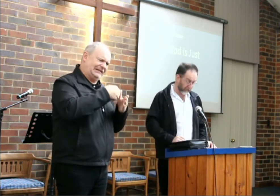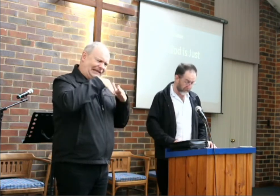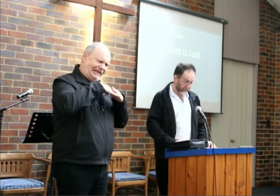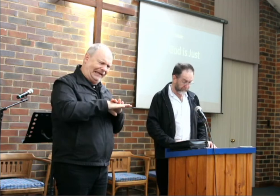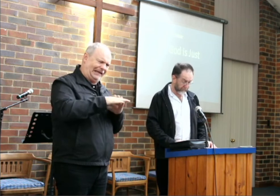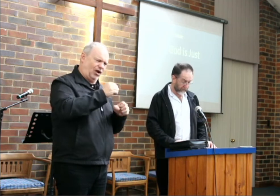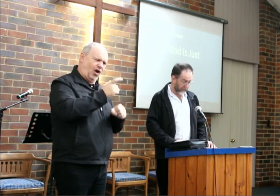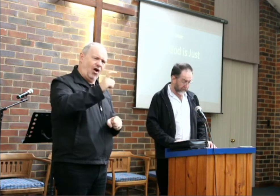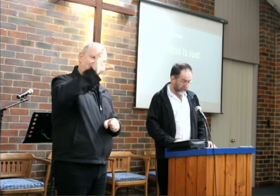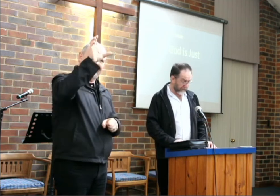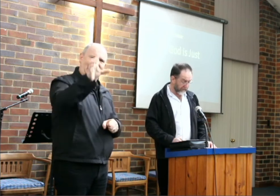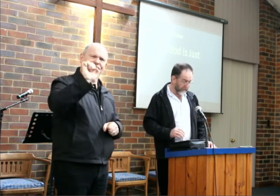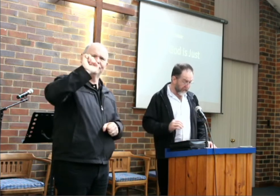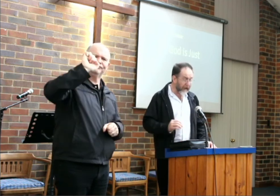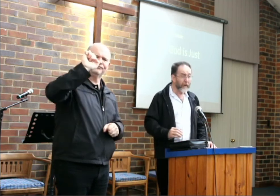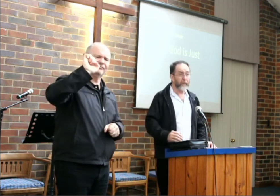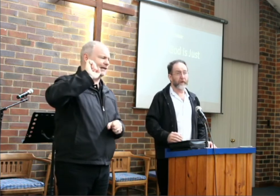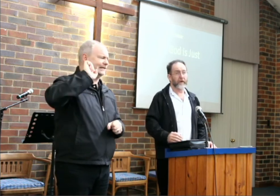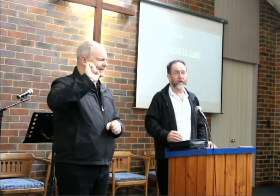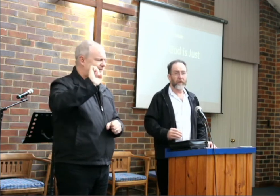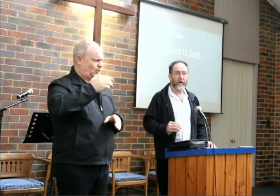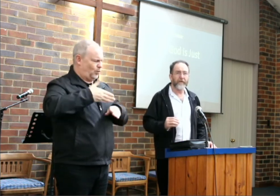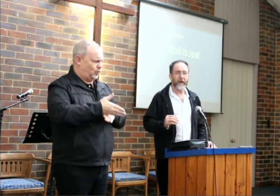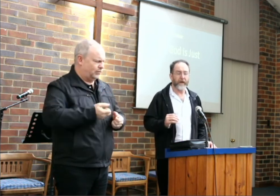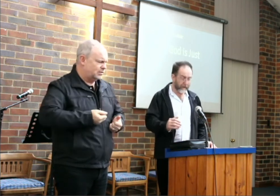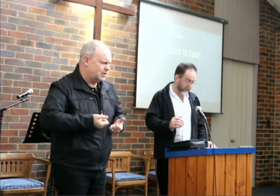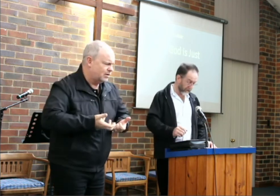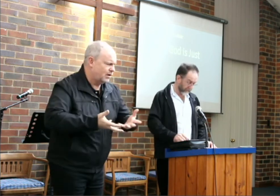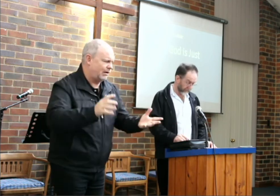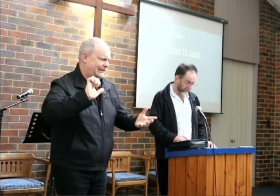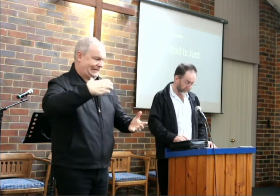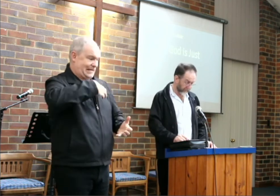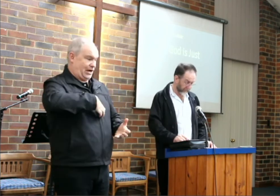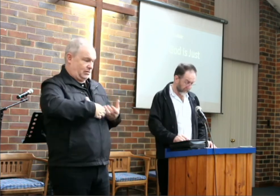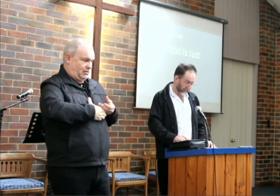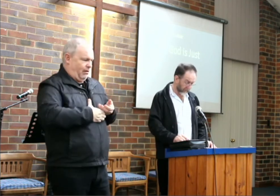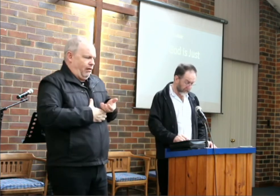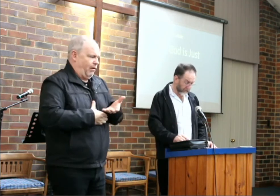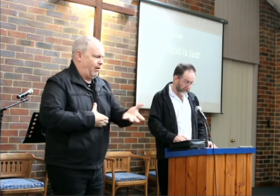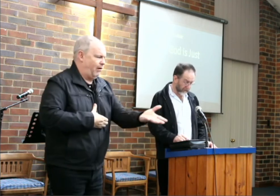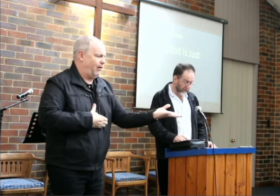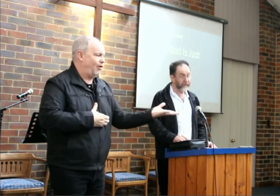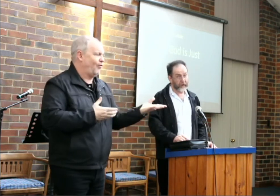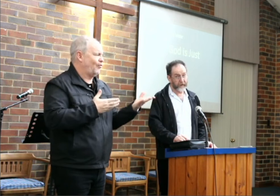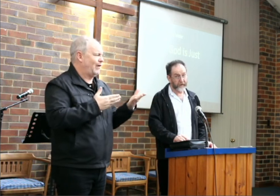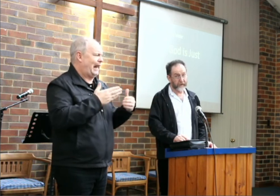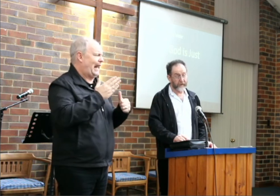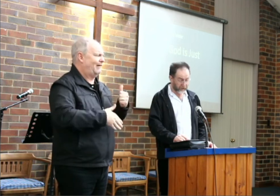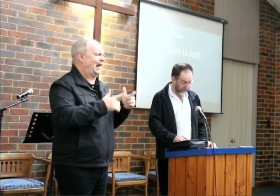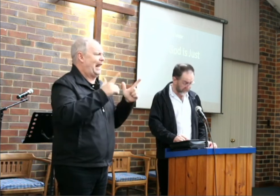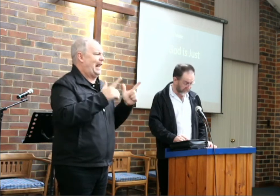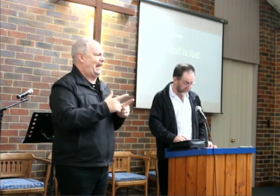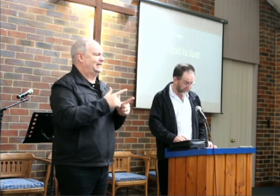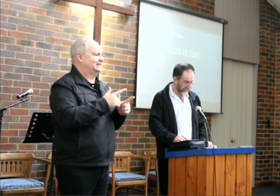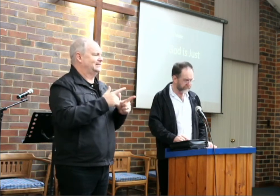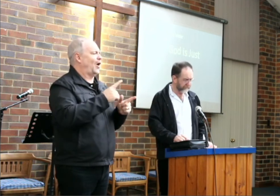of God, and it is the outworking of that character, which is never less than